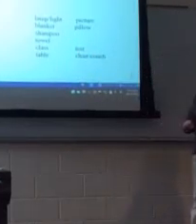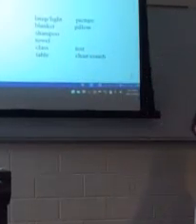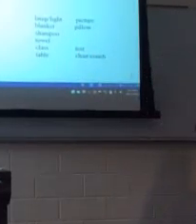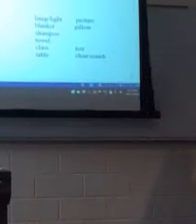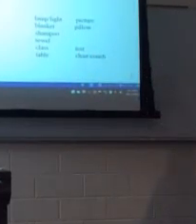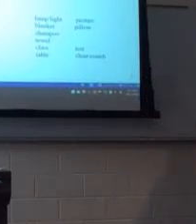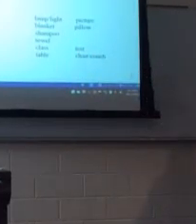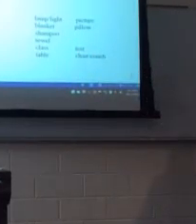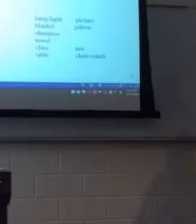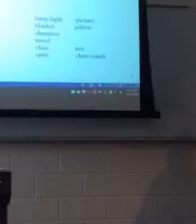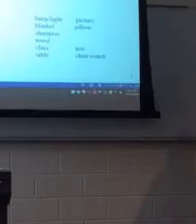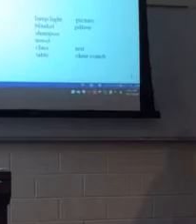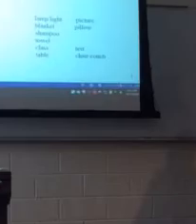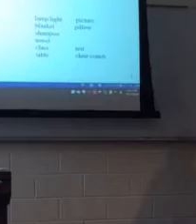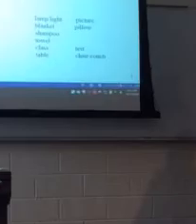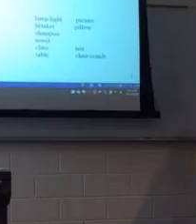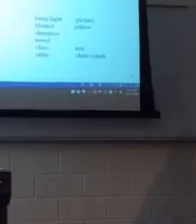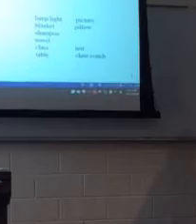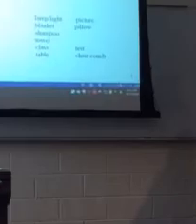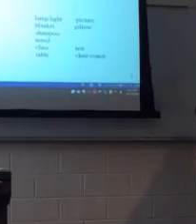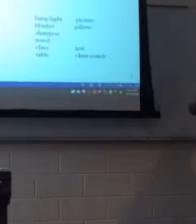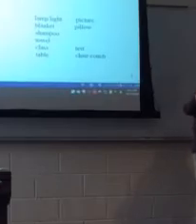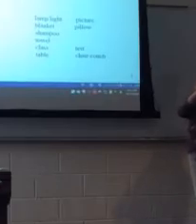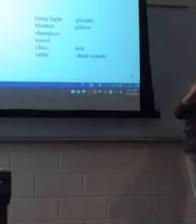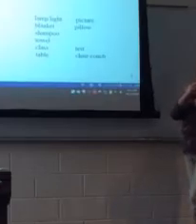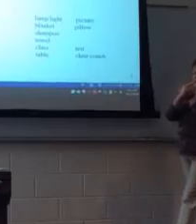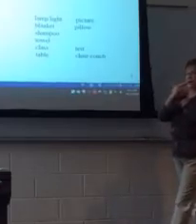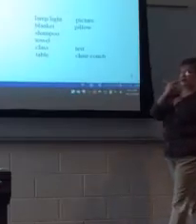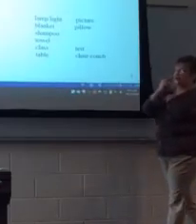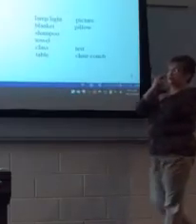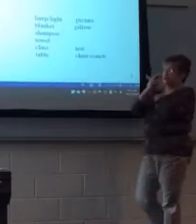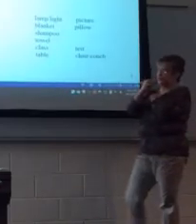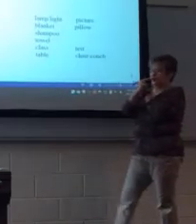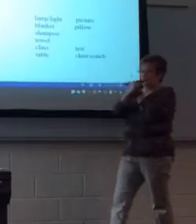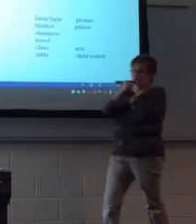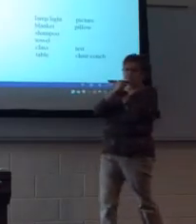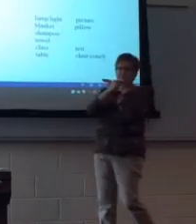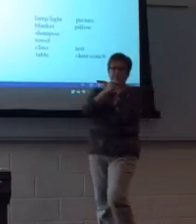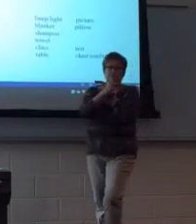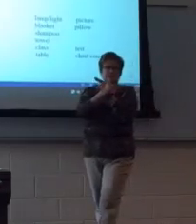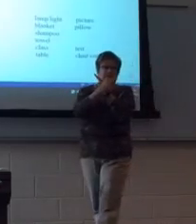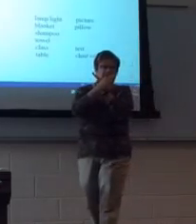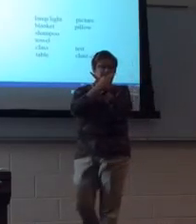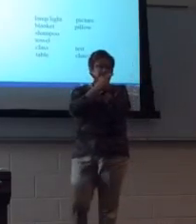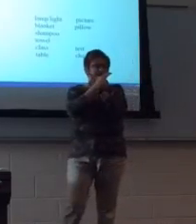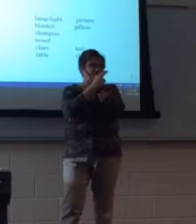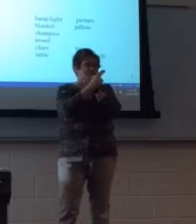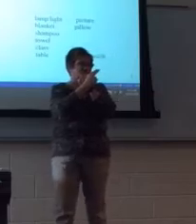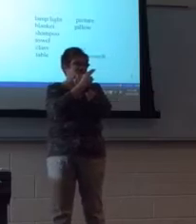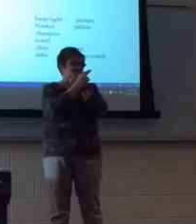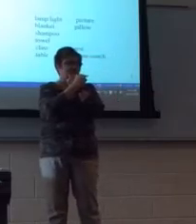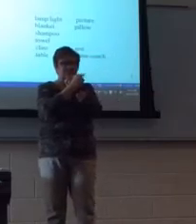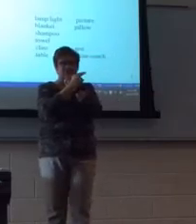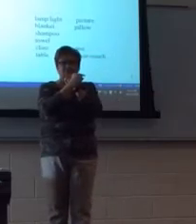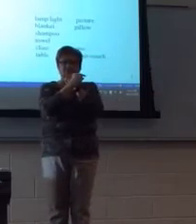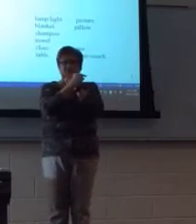Rabbit is the sign for rabbit. Either H's or R's. The H's obviously represent the little